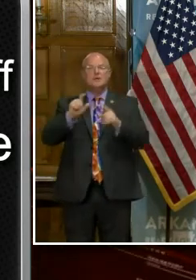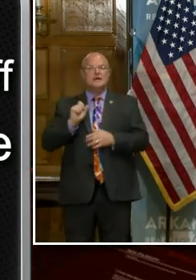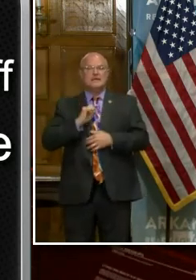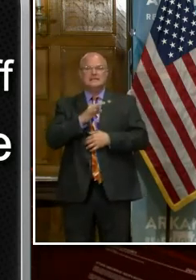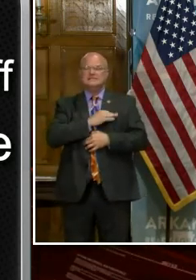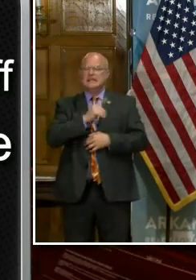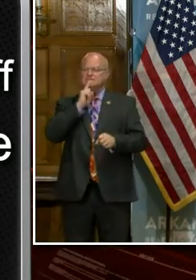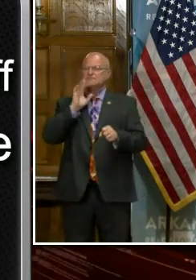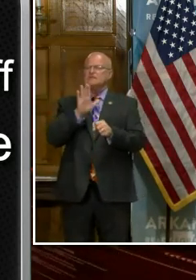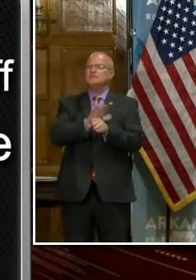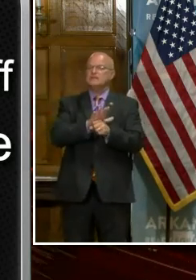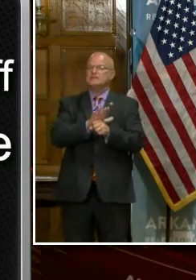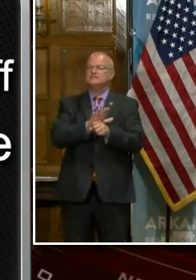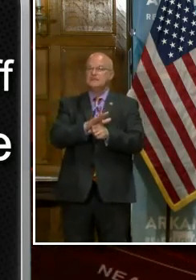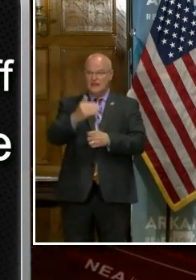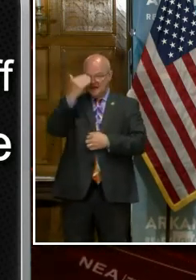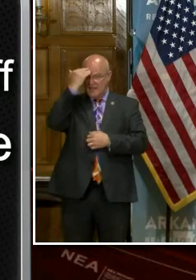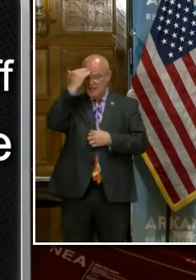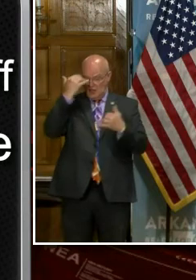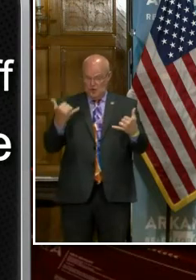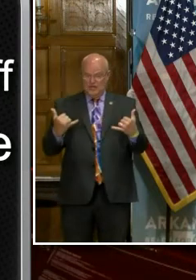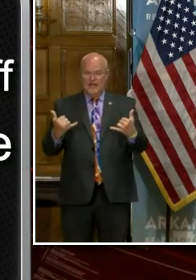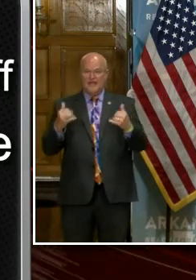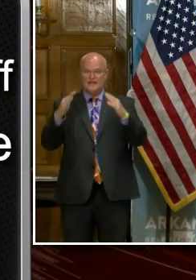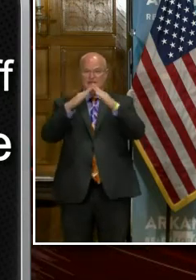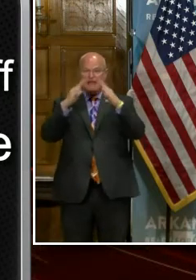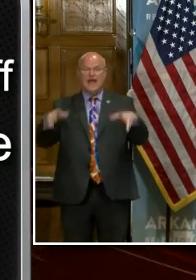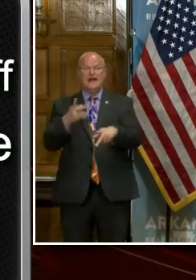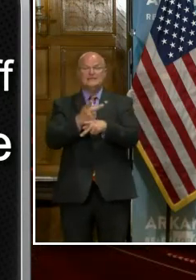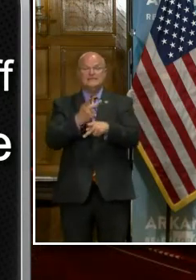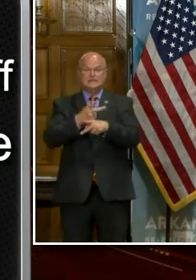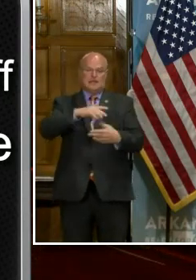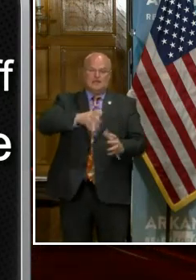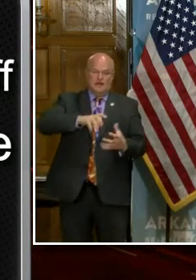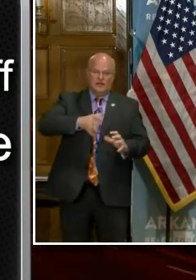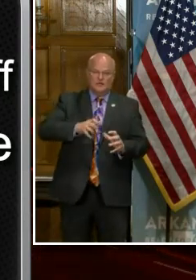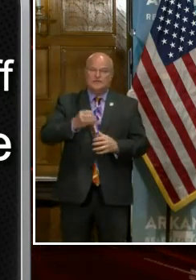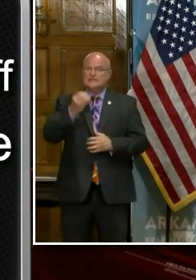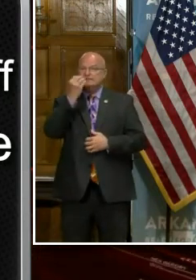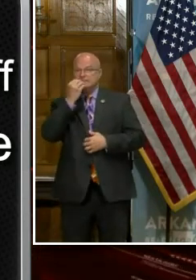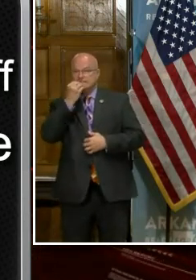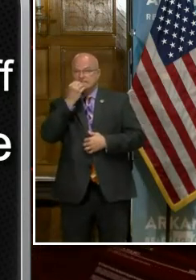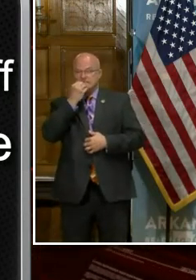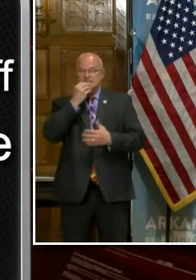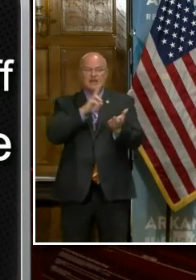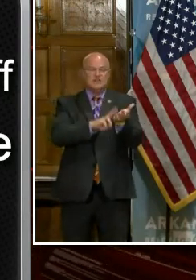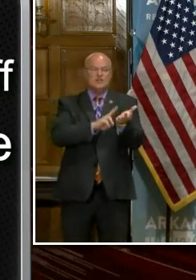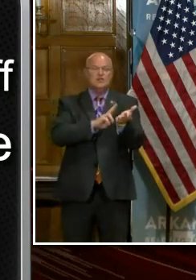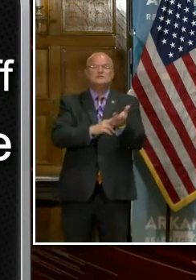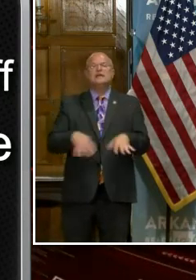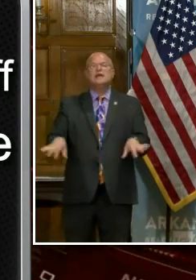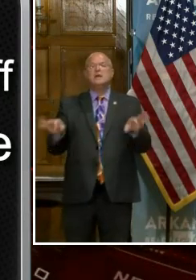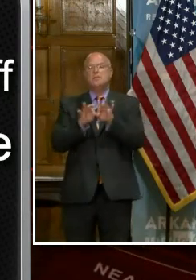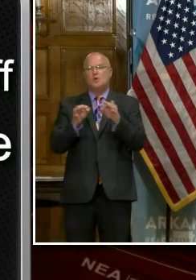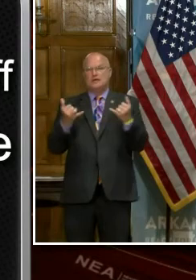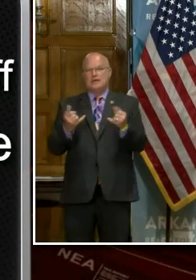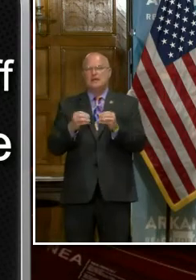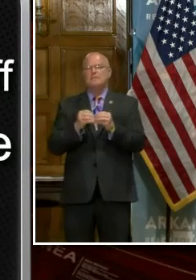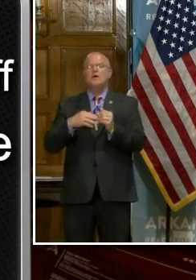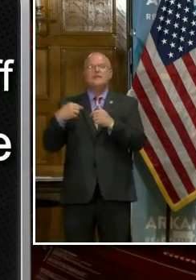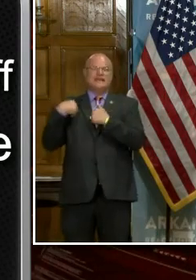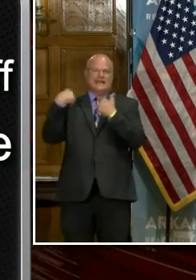staff remain dedicated. They know now that housekeeping, laundry, dietary, and nursing are important now more than